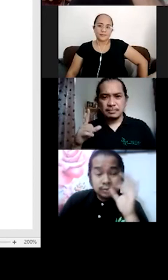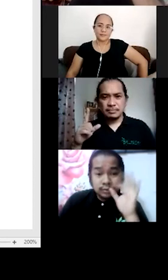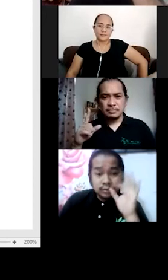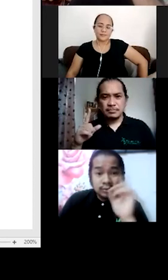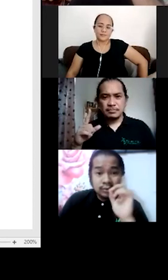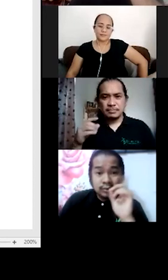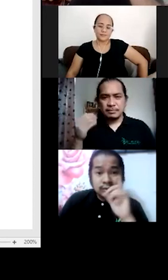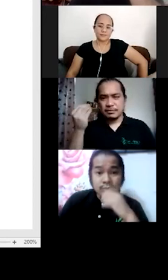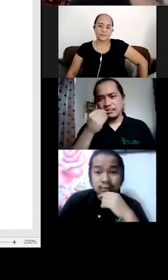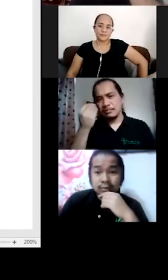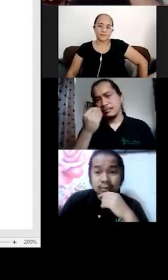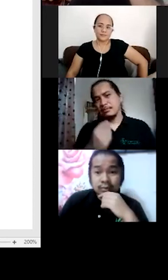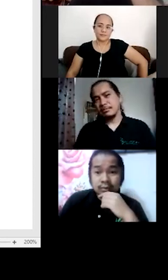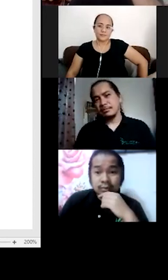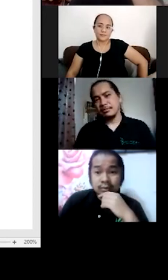Jasmine has her hand up.